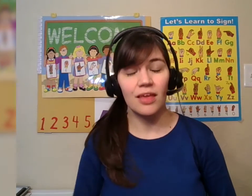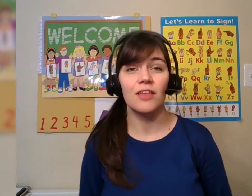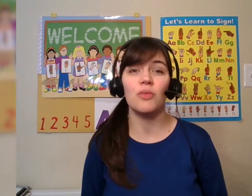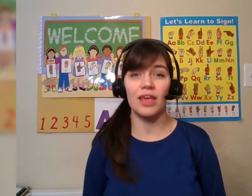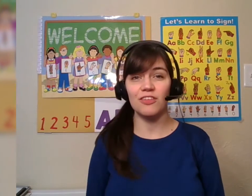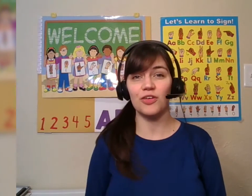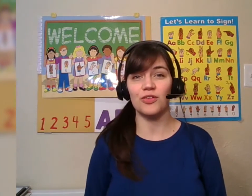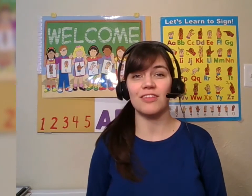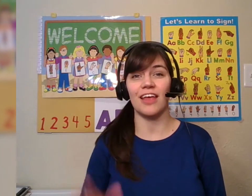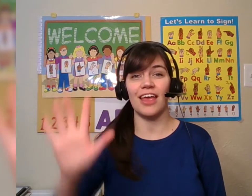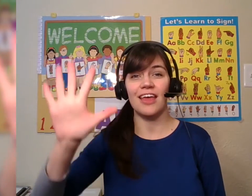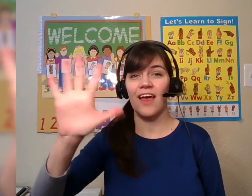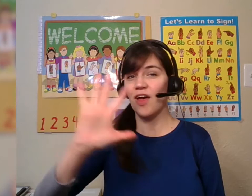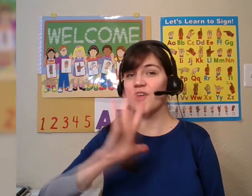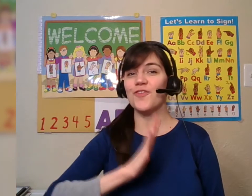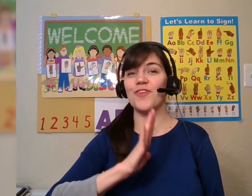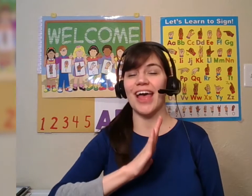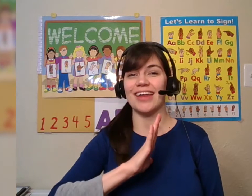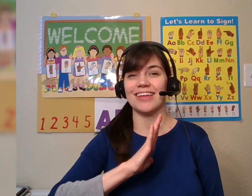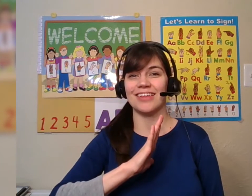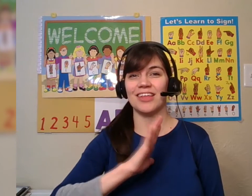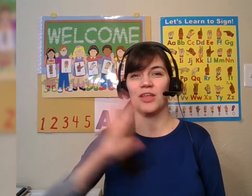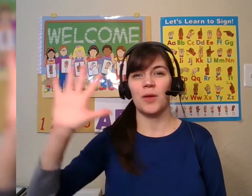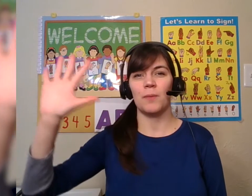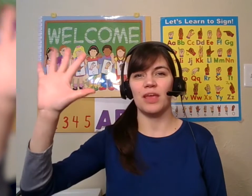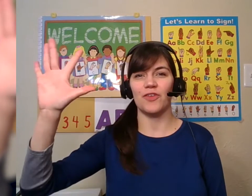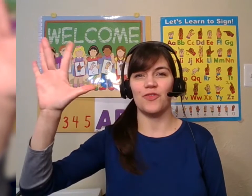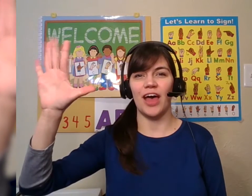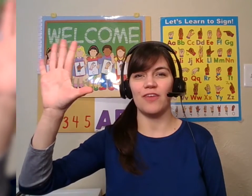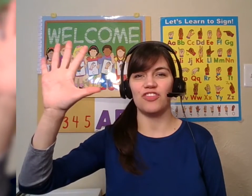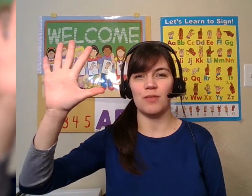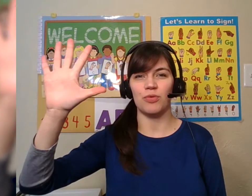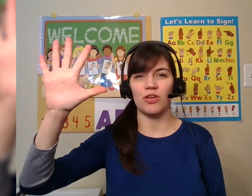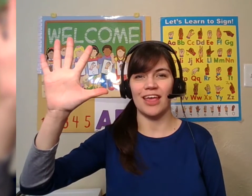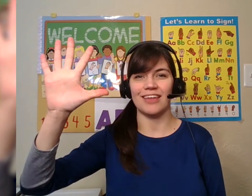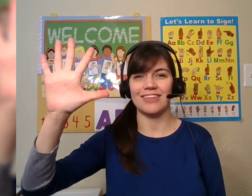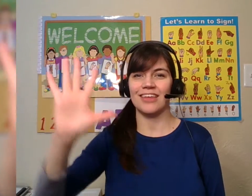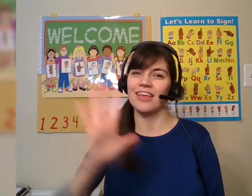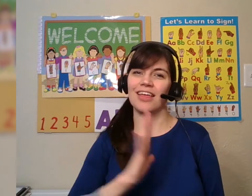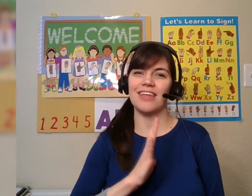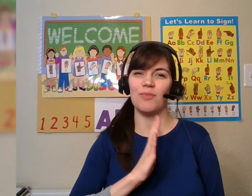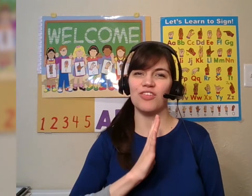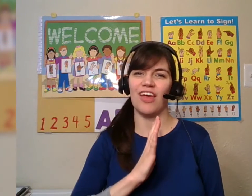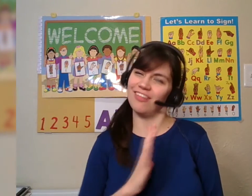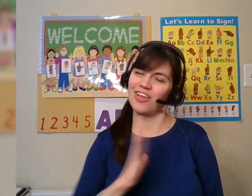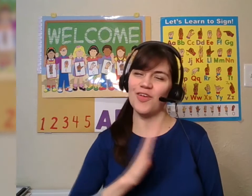To answer, you can say, fine. Make a 5 shape with your hand and tap your chest.